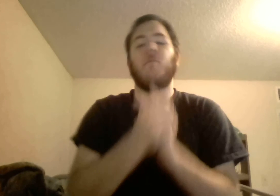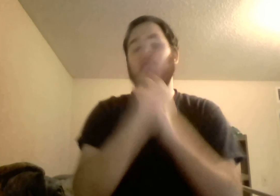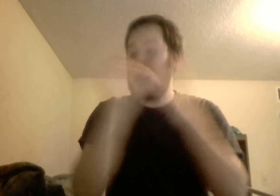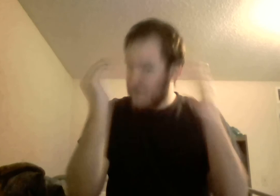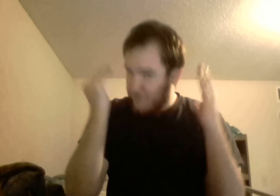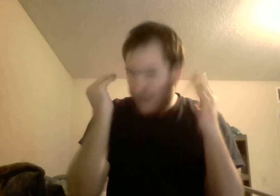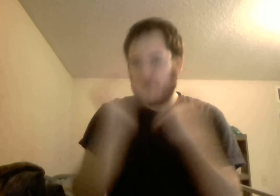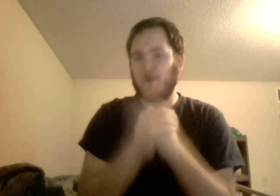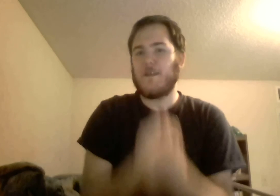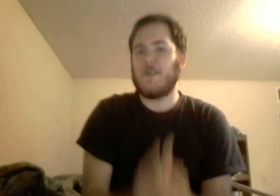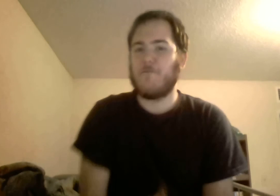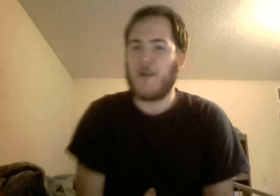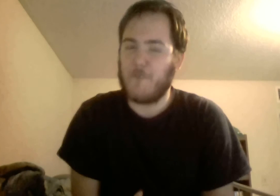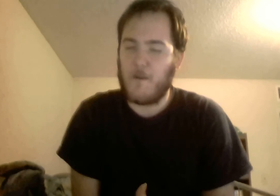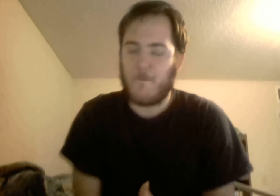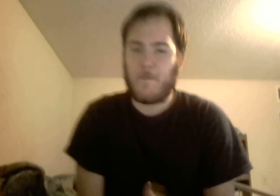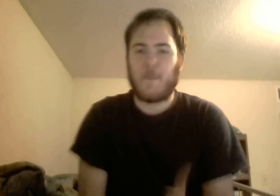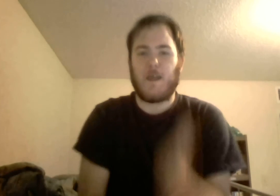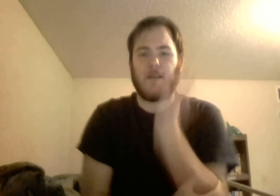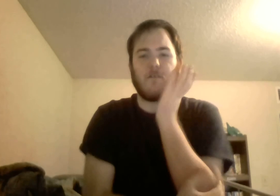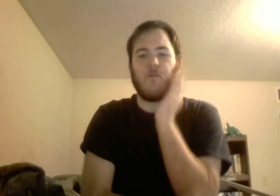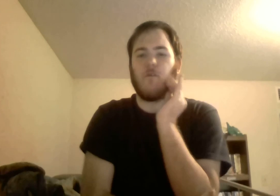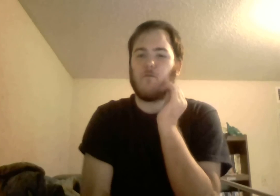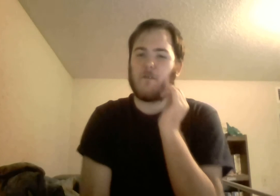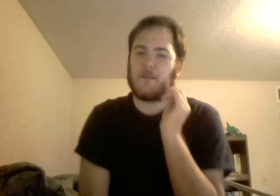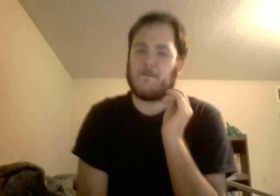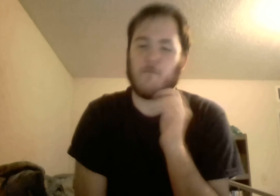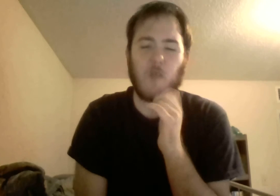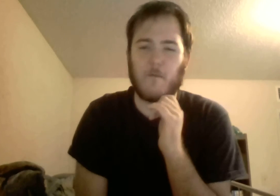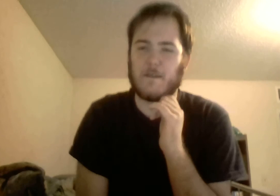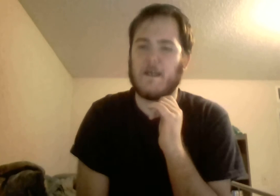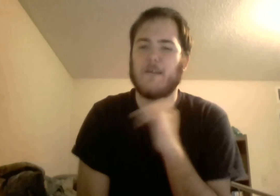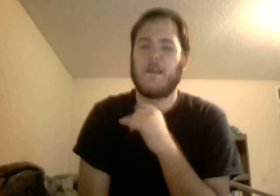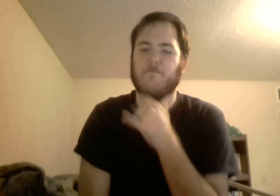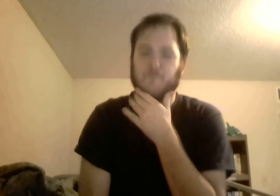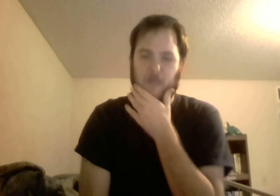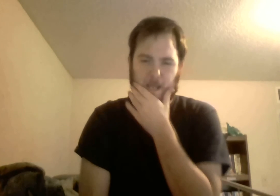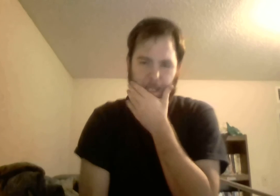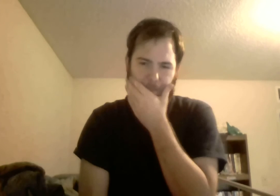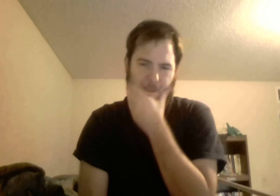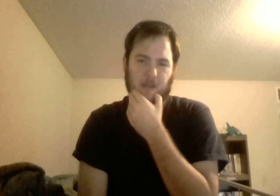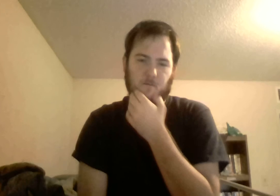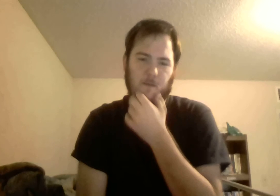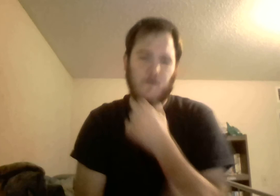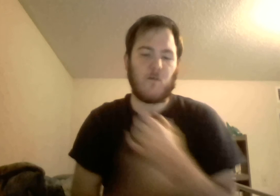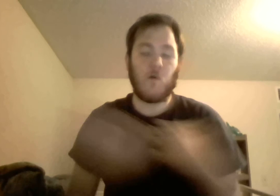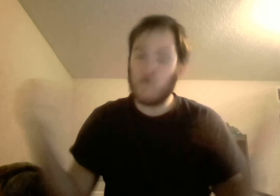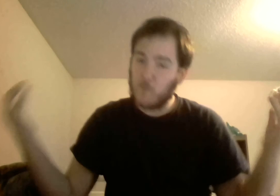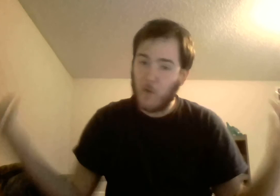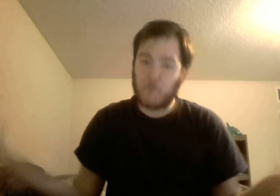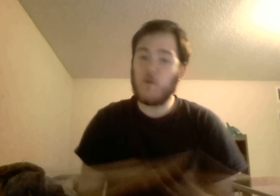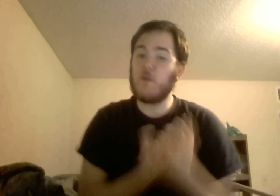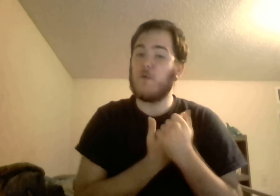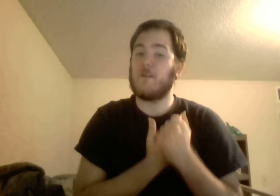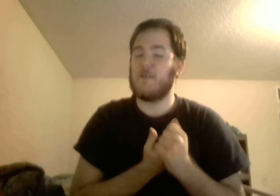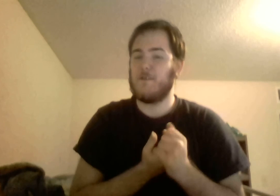But there's my other point, King of Five. I don't know if I'll do one King of Five, probably not. I think I can skate up there, but overall, pretty good King, you